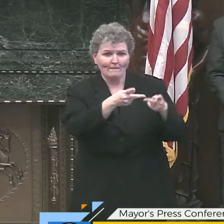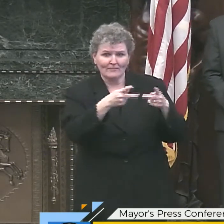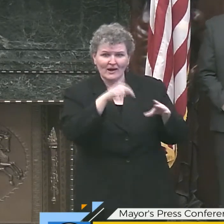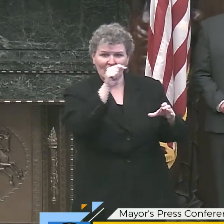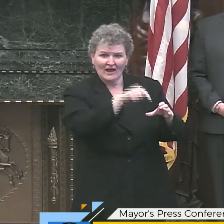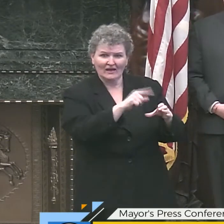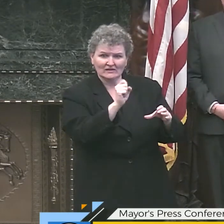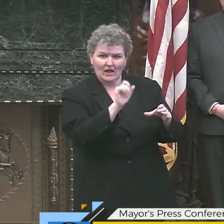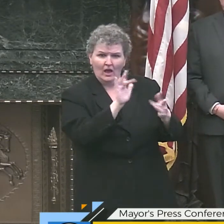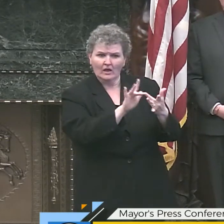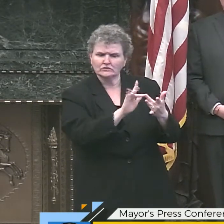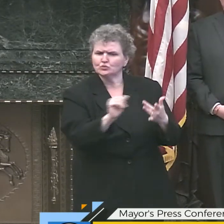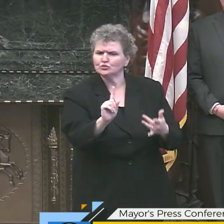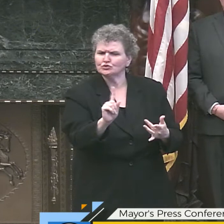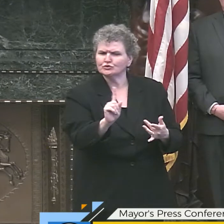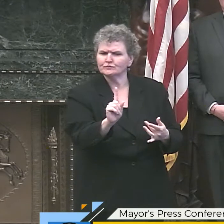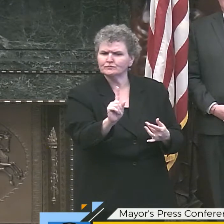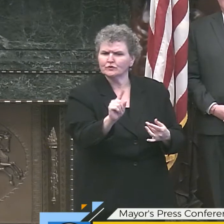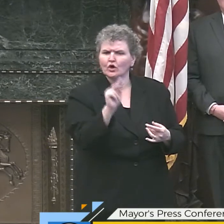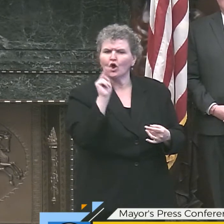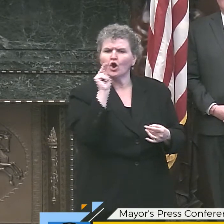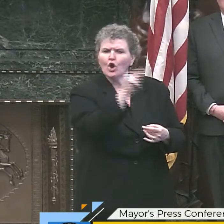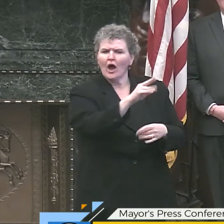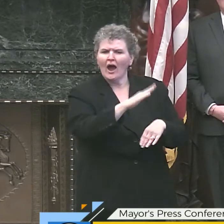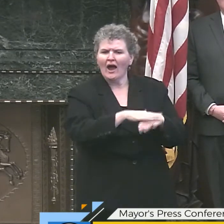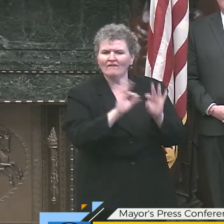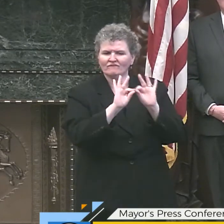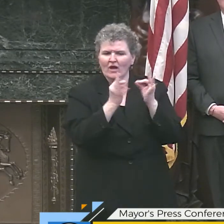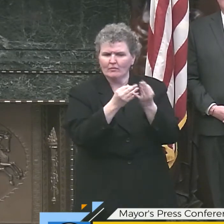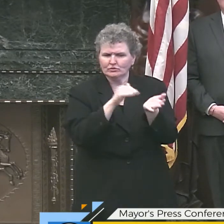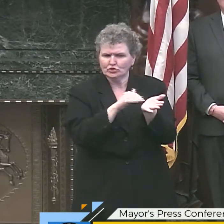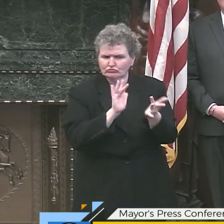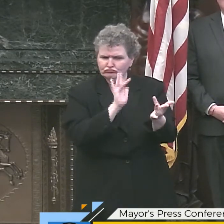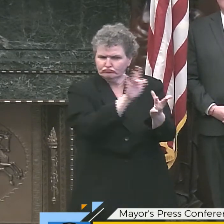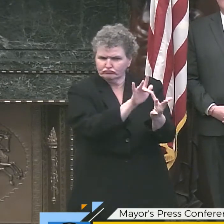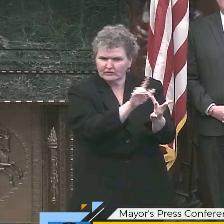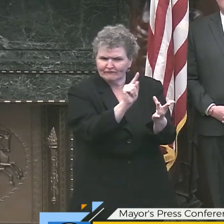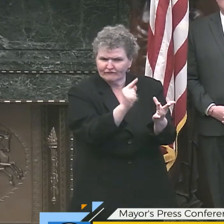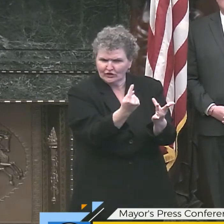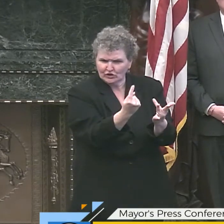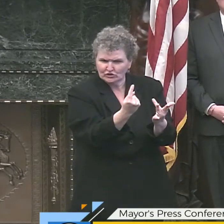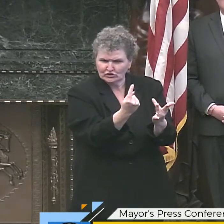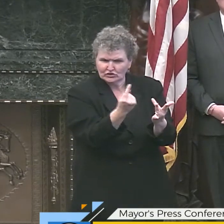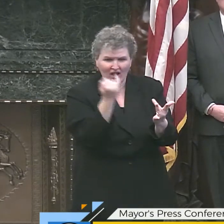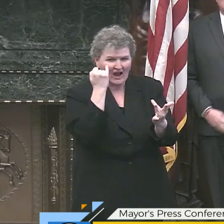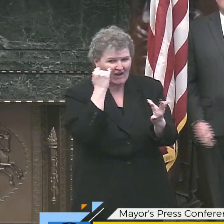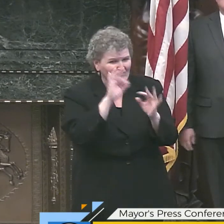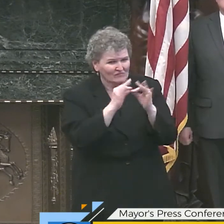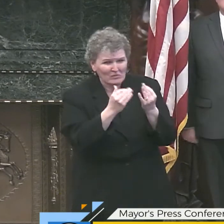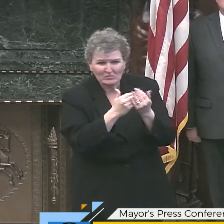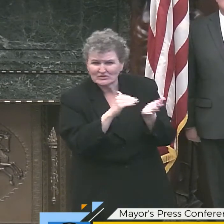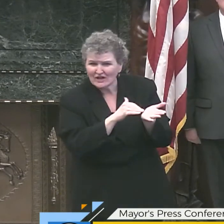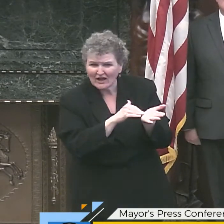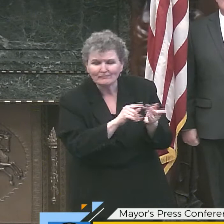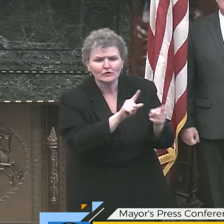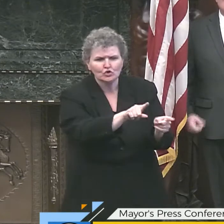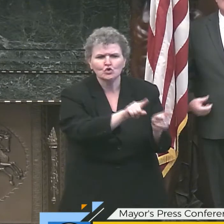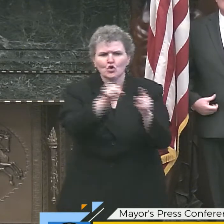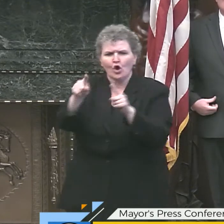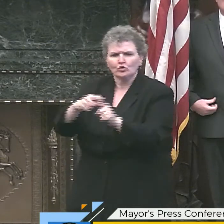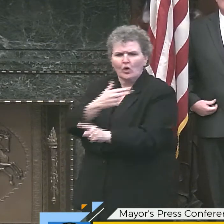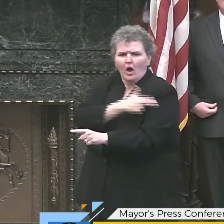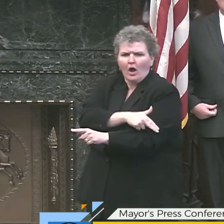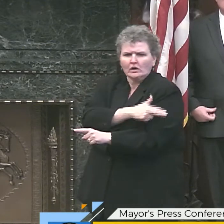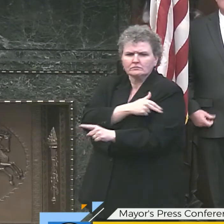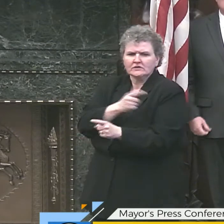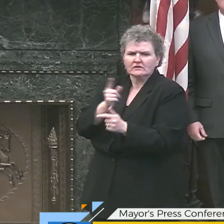is go to their primary care physician if they have that, or if not, a health system that they've been seen before and can get tested by referral. The